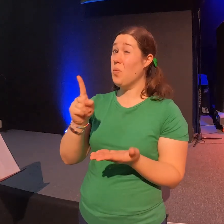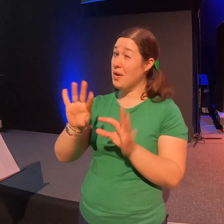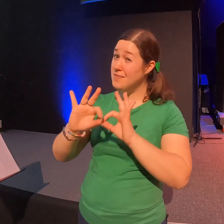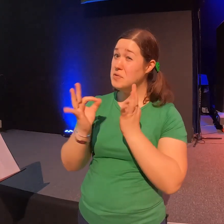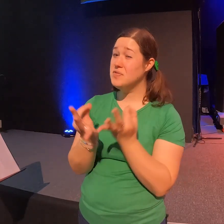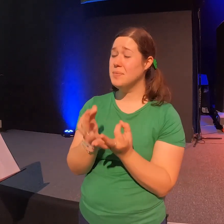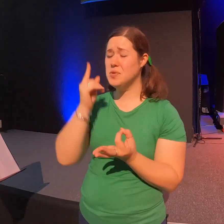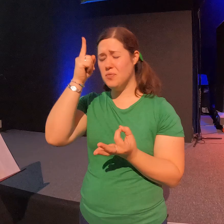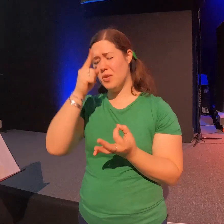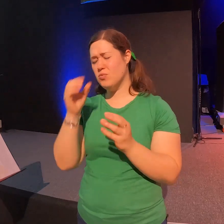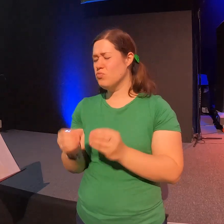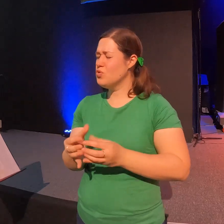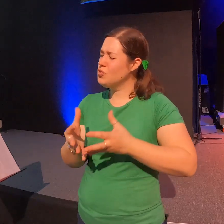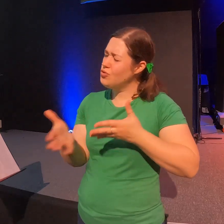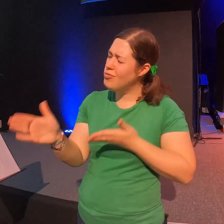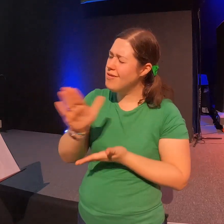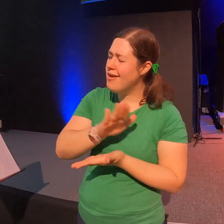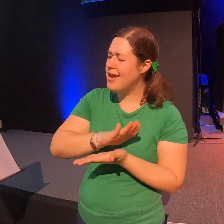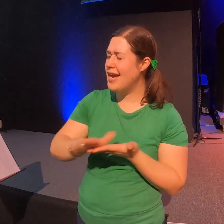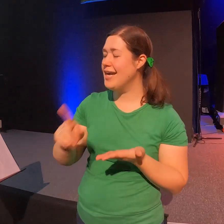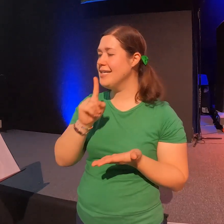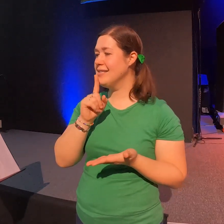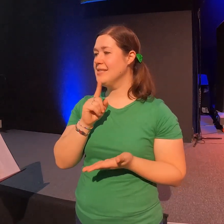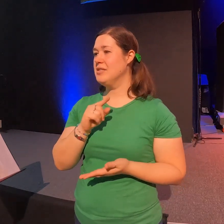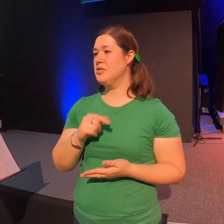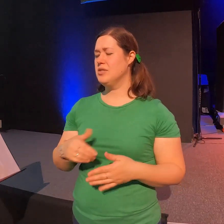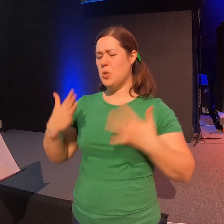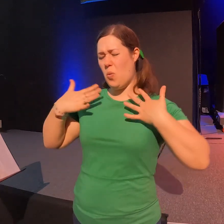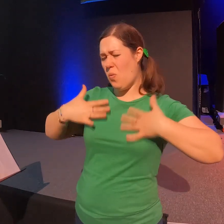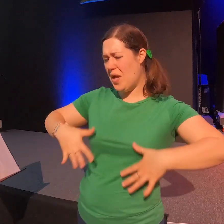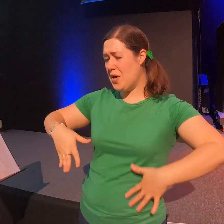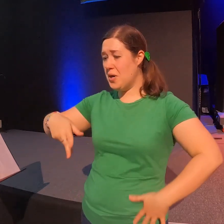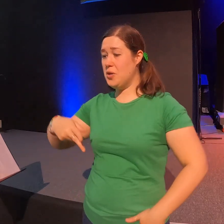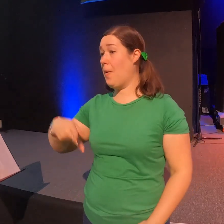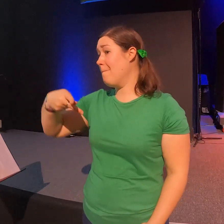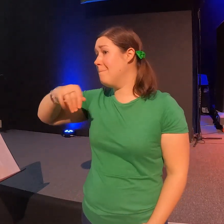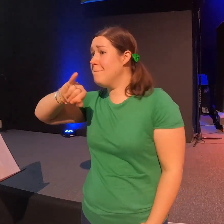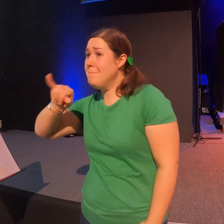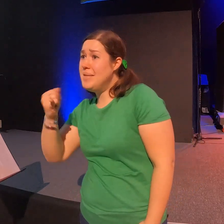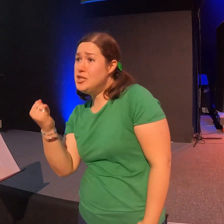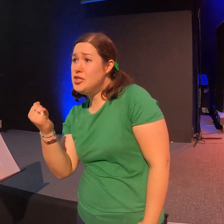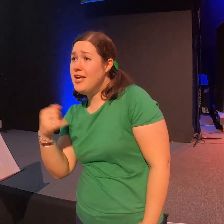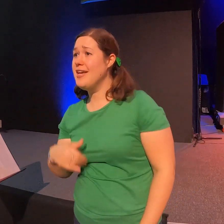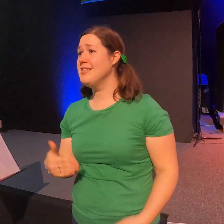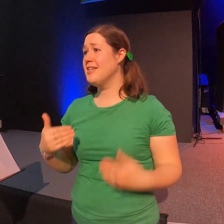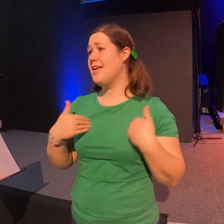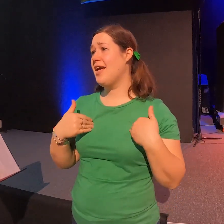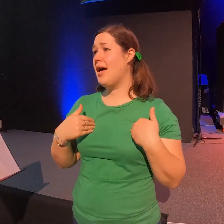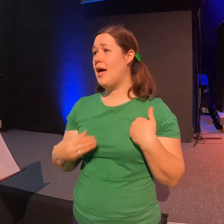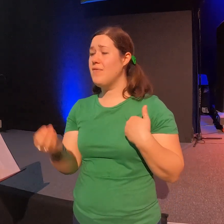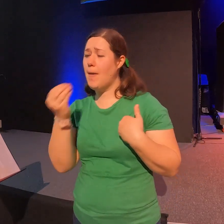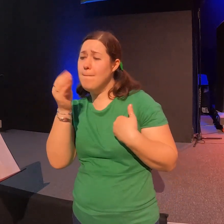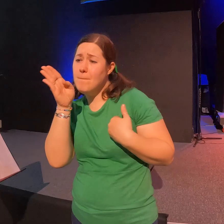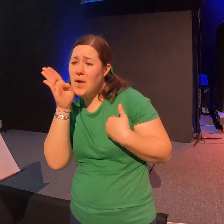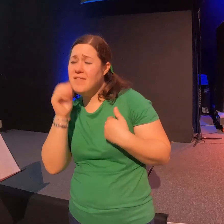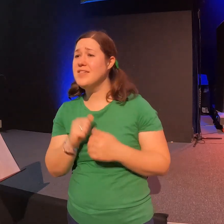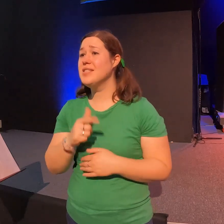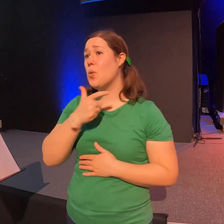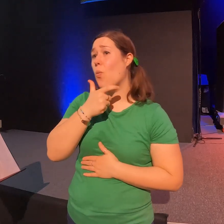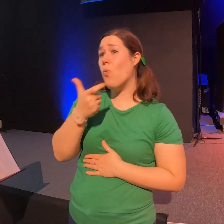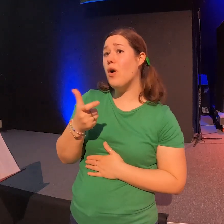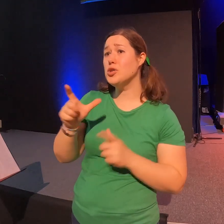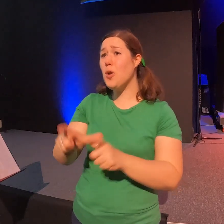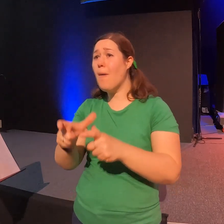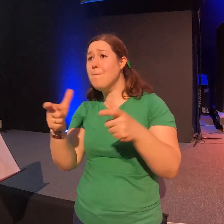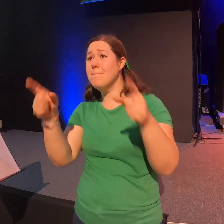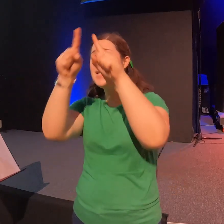and eating Pop-Tarts and drinking coffee and watching you on the big screen. I'm like, yeah, I would love that